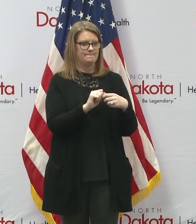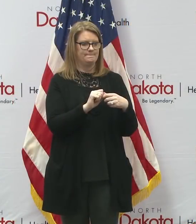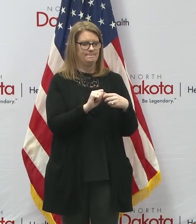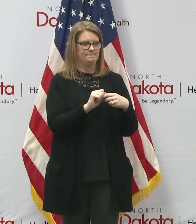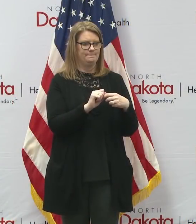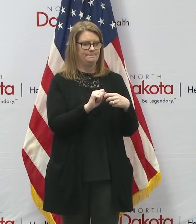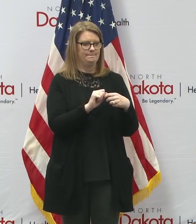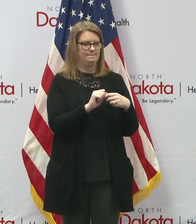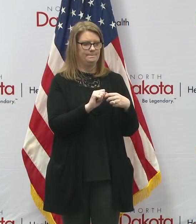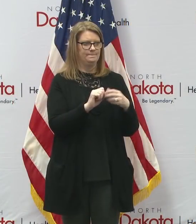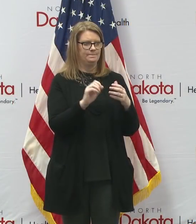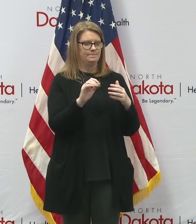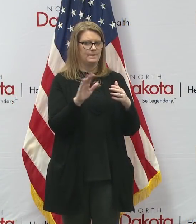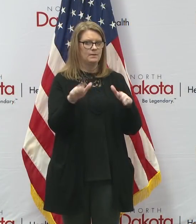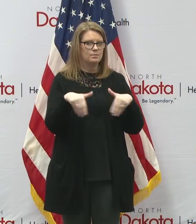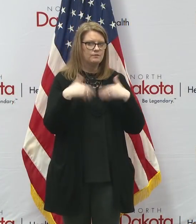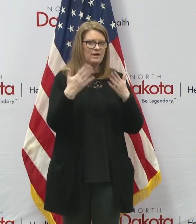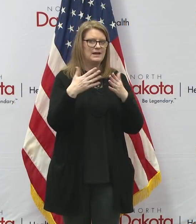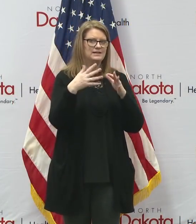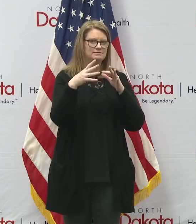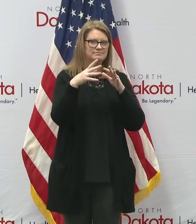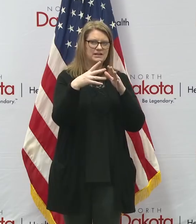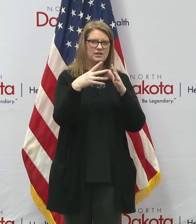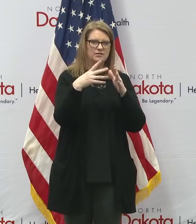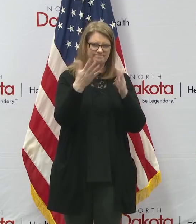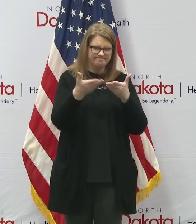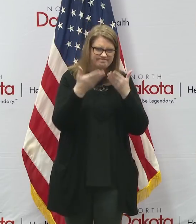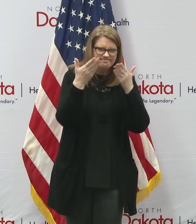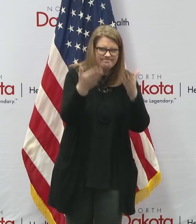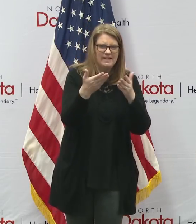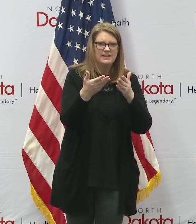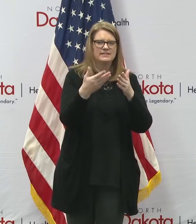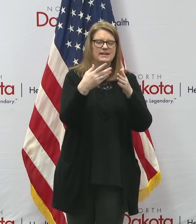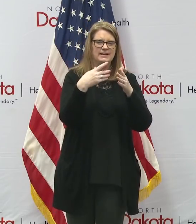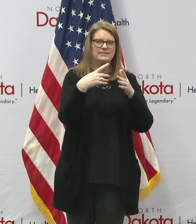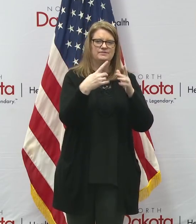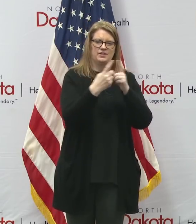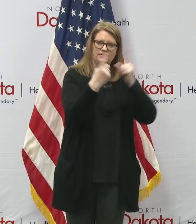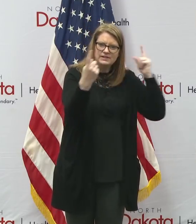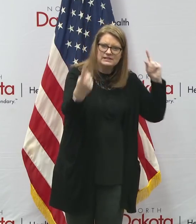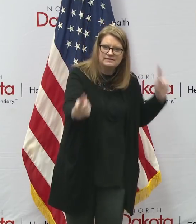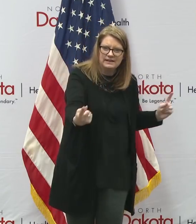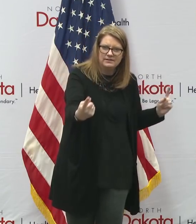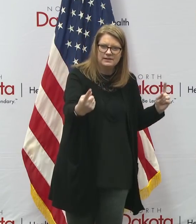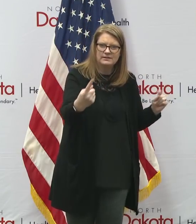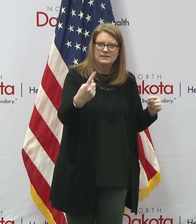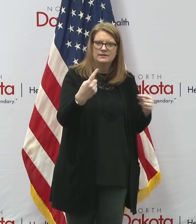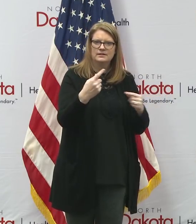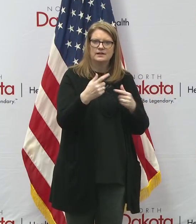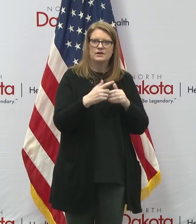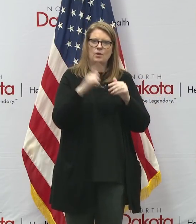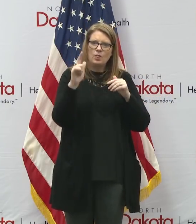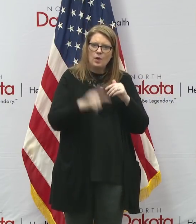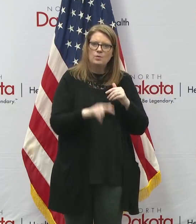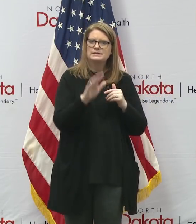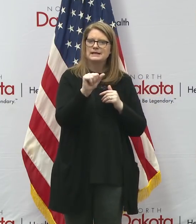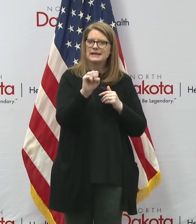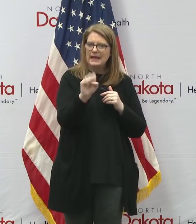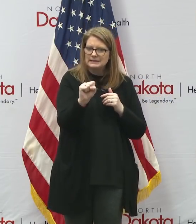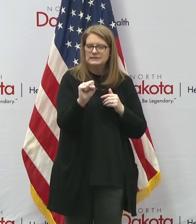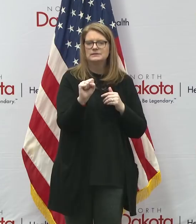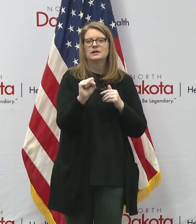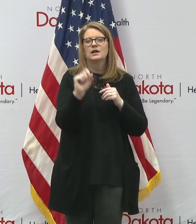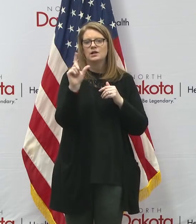of the physical distancing and the hygiene that will give us our best outcome in terms of fewest cases and fewest number